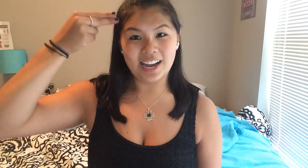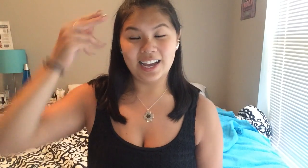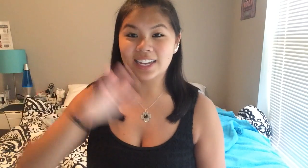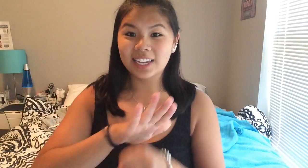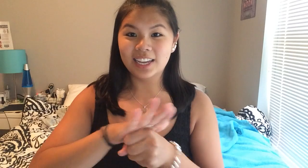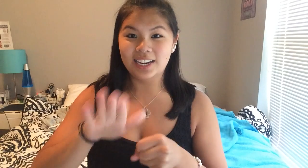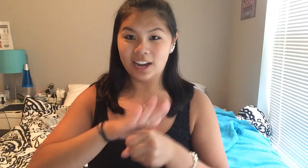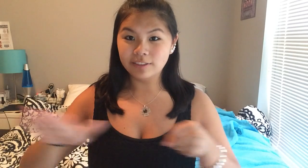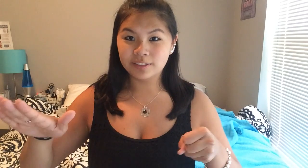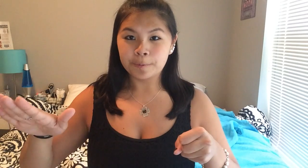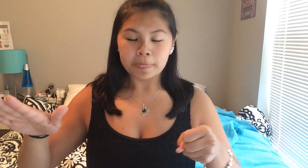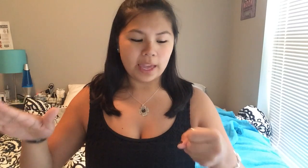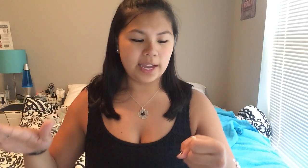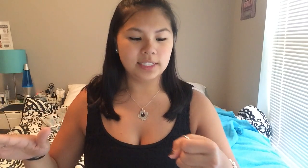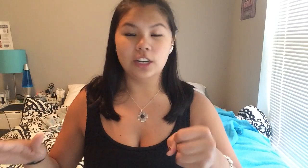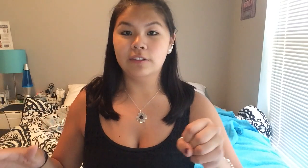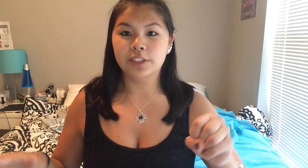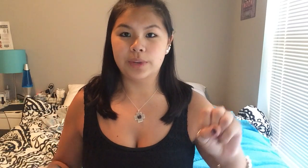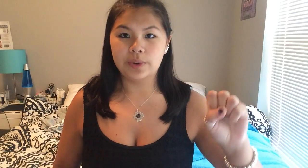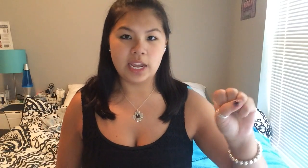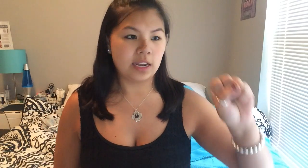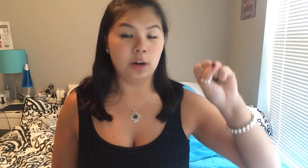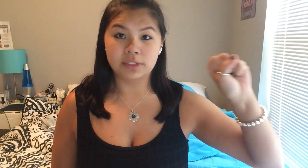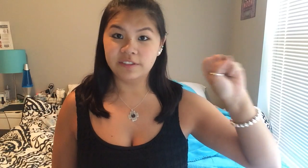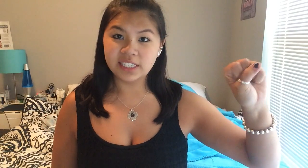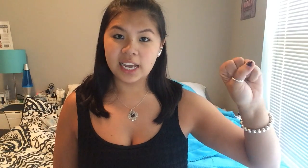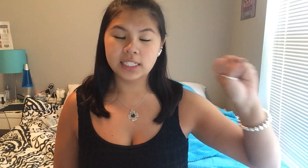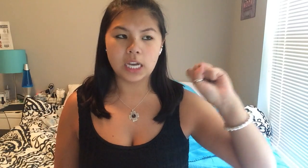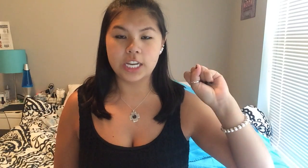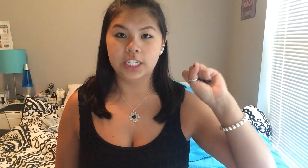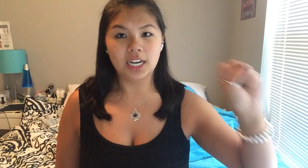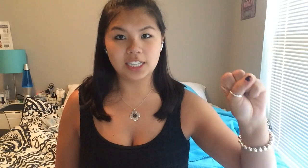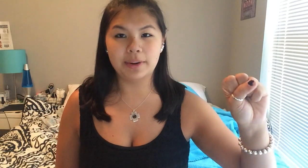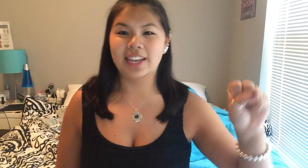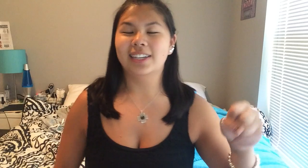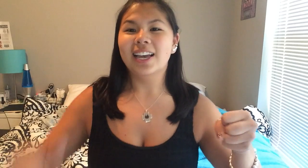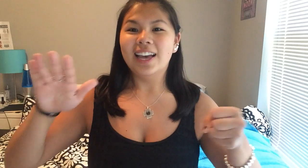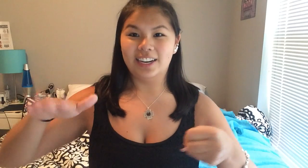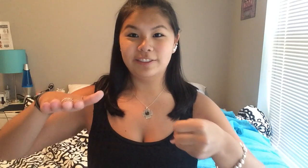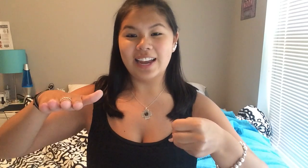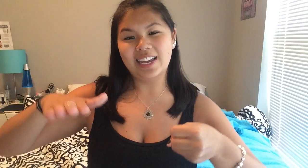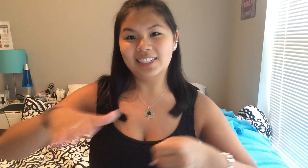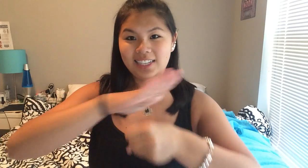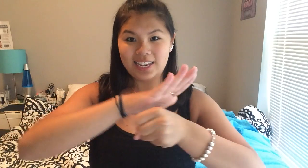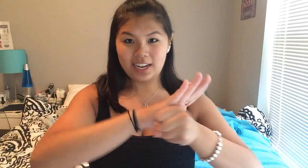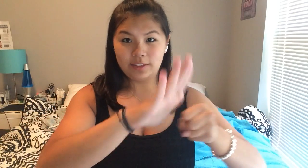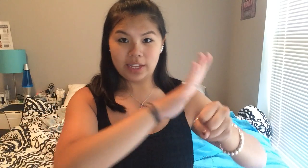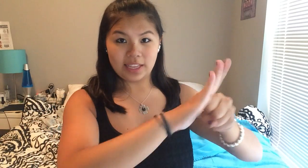high enough. And enough is where you take almost a fist hand on your non-dominant hand and a flat hand and kind of go like